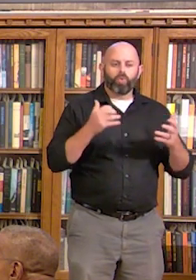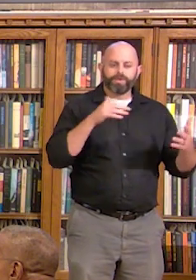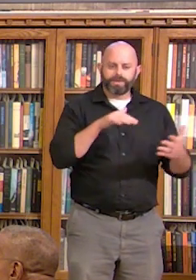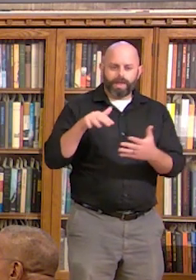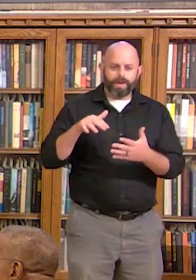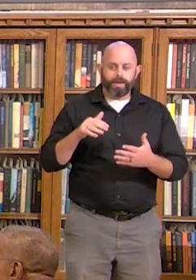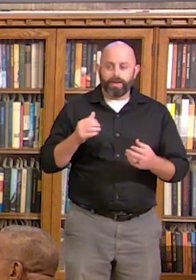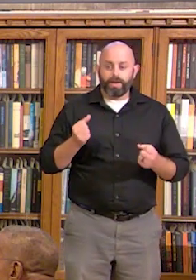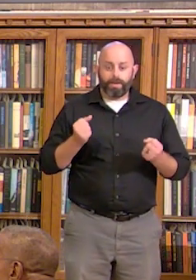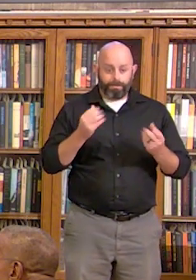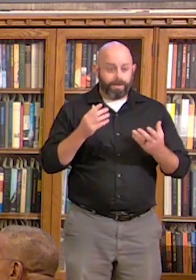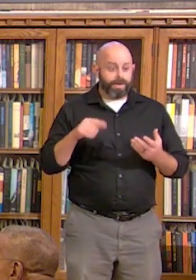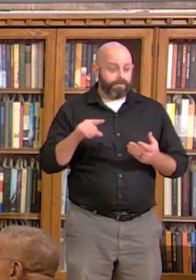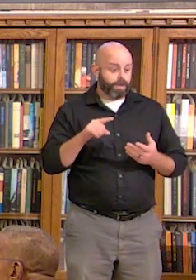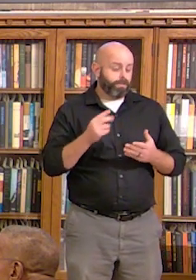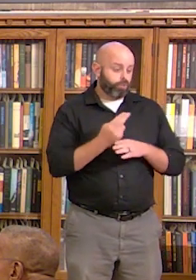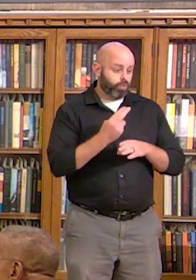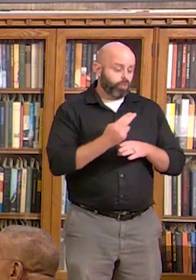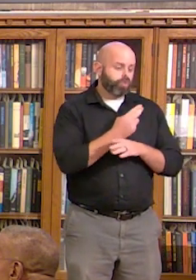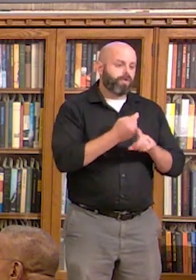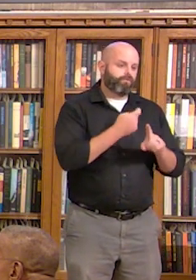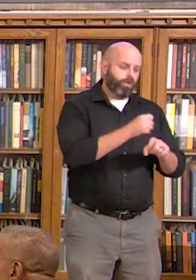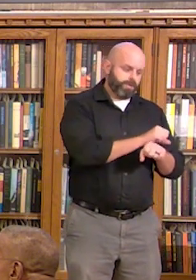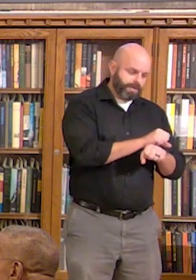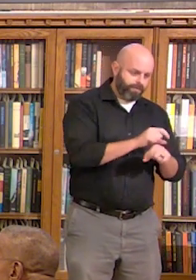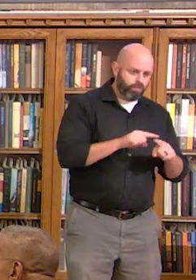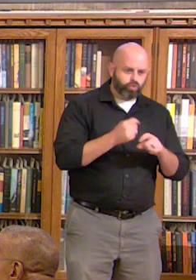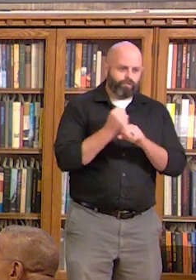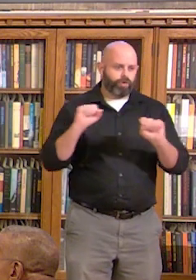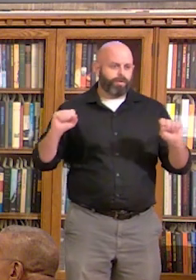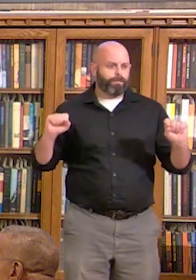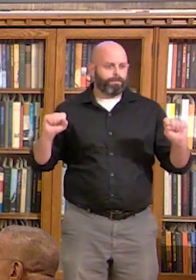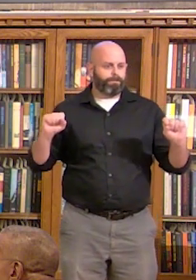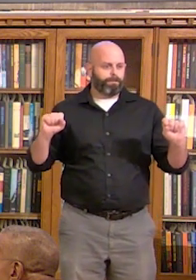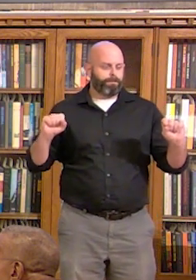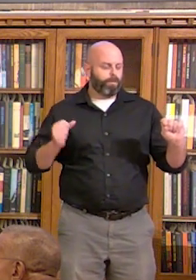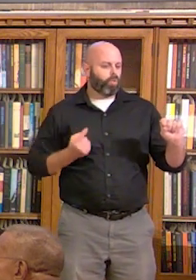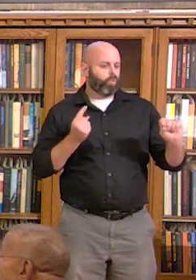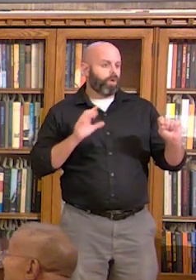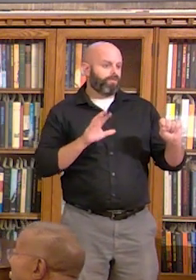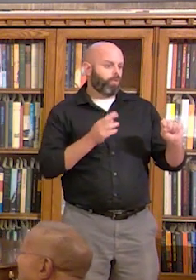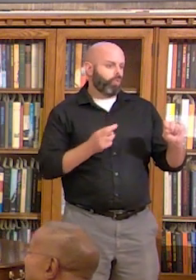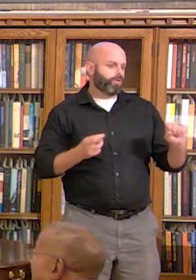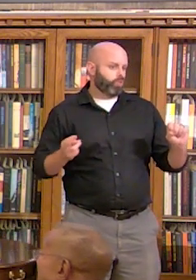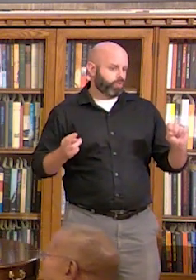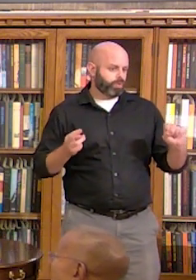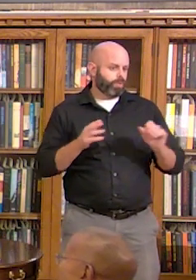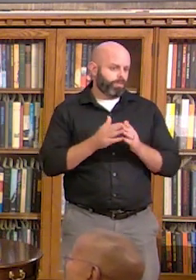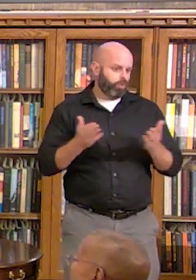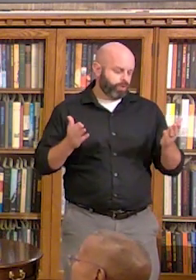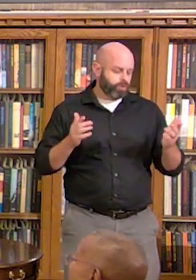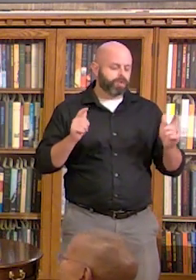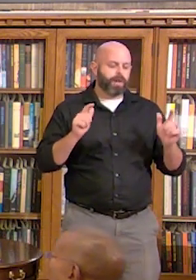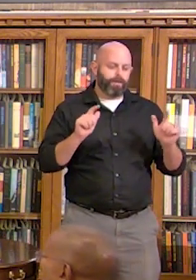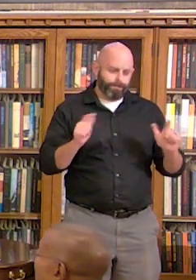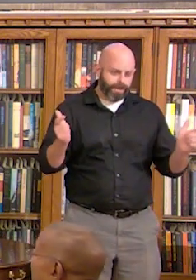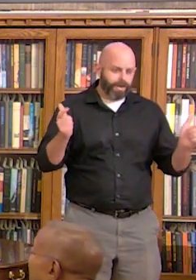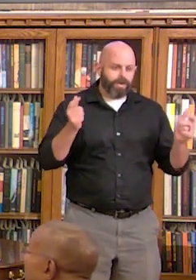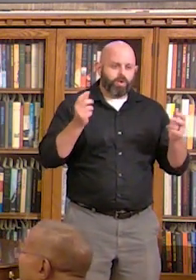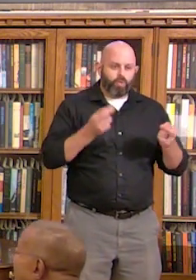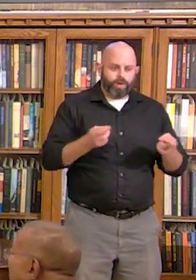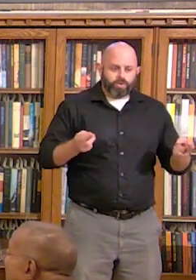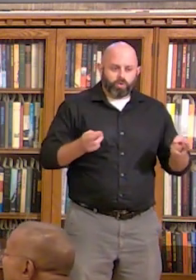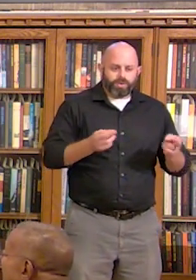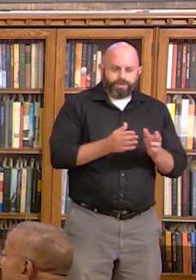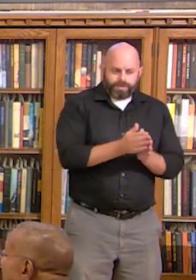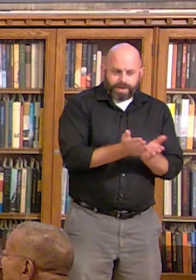lot of them use from freedom to SL um From Slavery to Freedom as one of their resources and so it's a big resource text